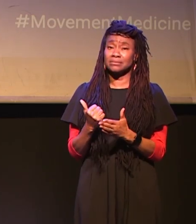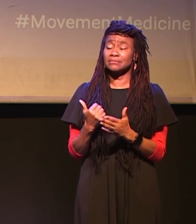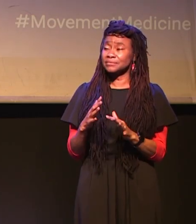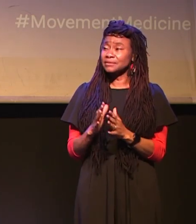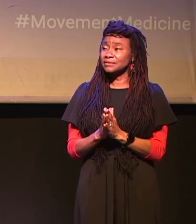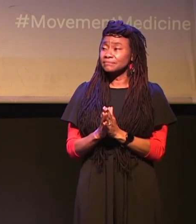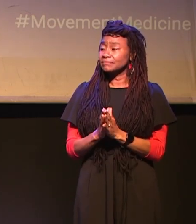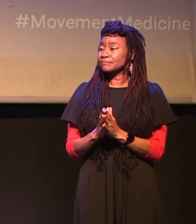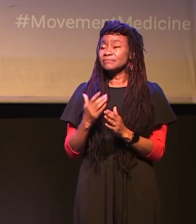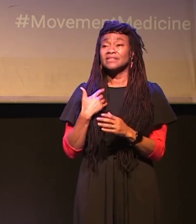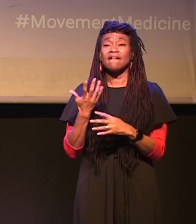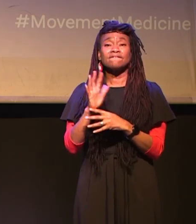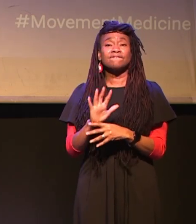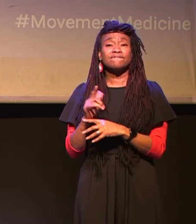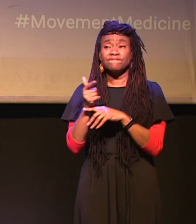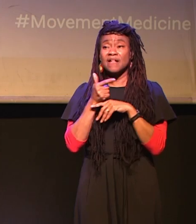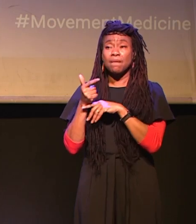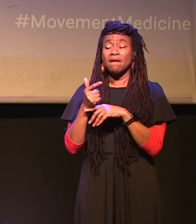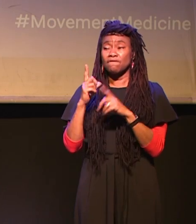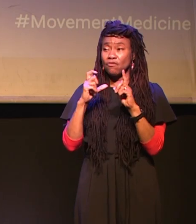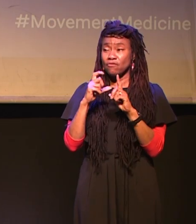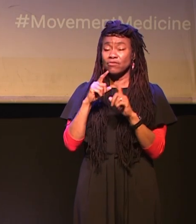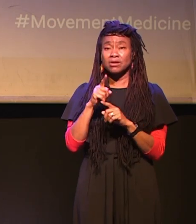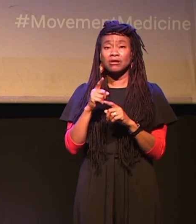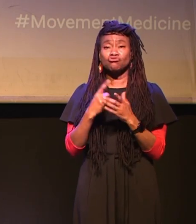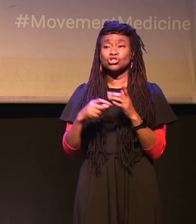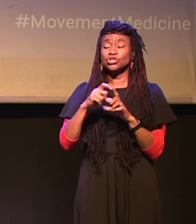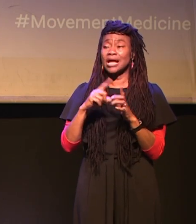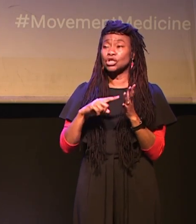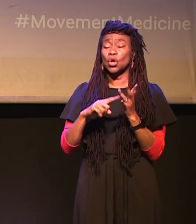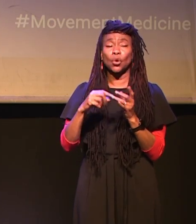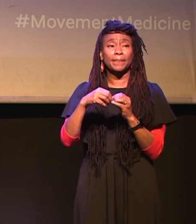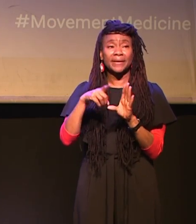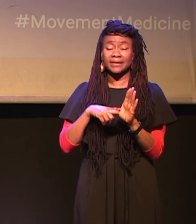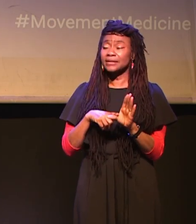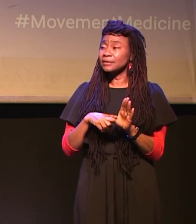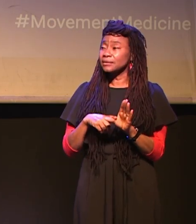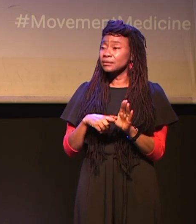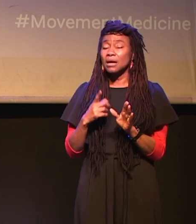Our film and photography, Rainbow Collective, Richard and Toby, and then